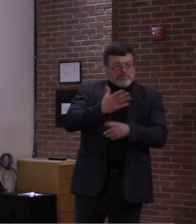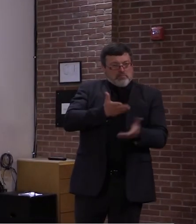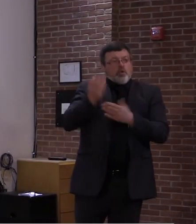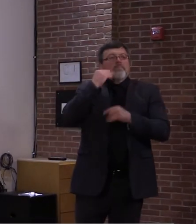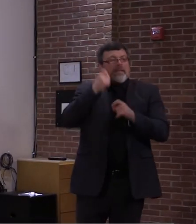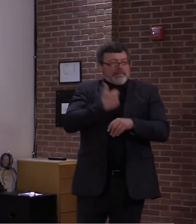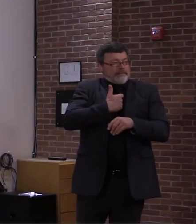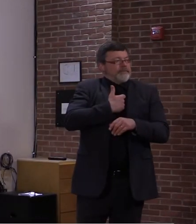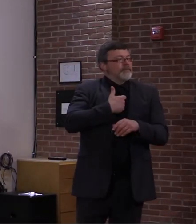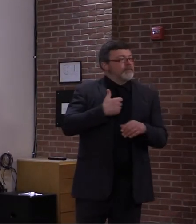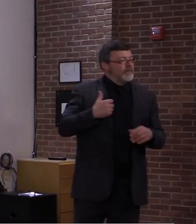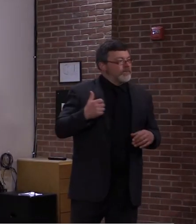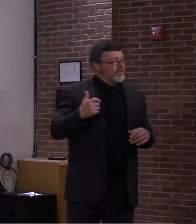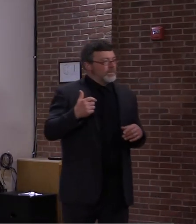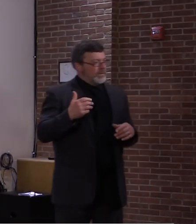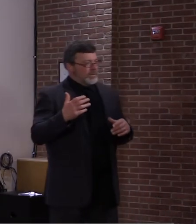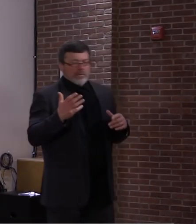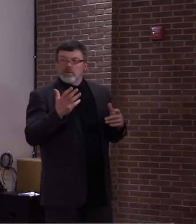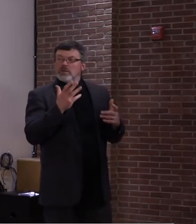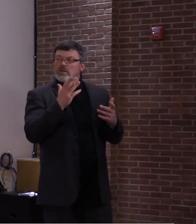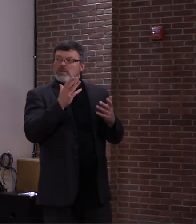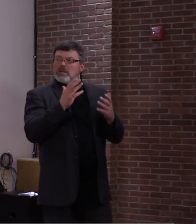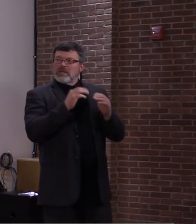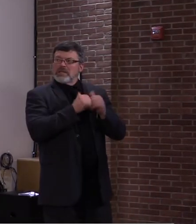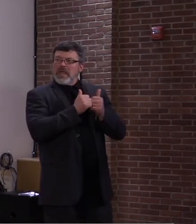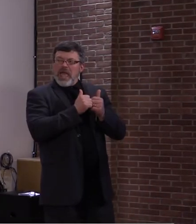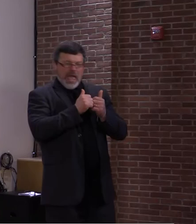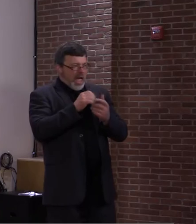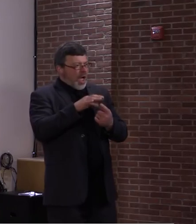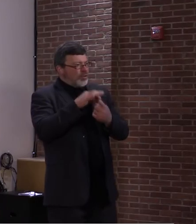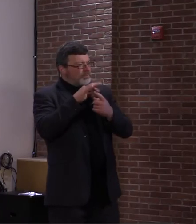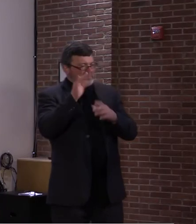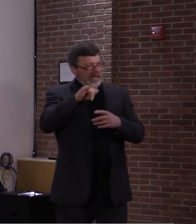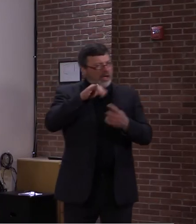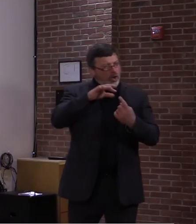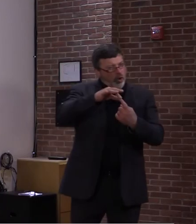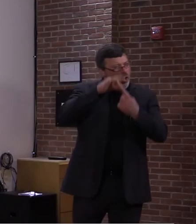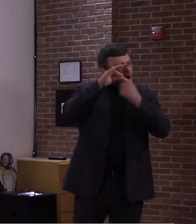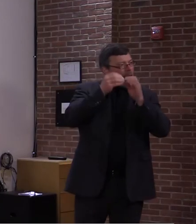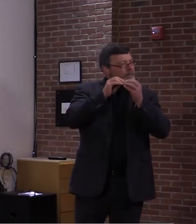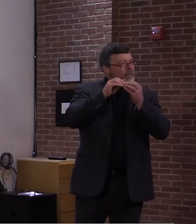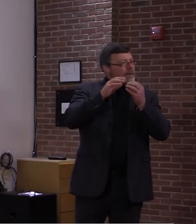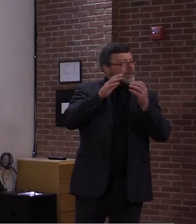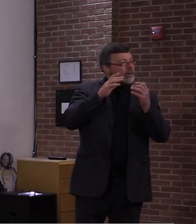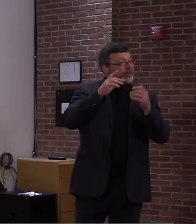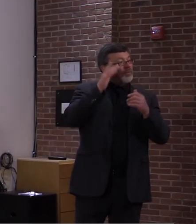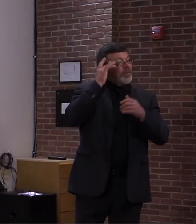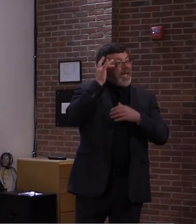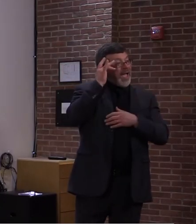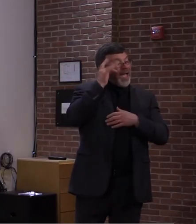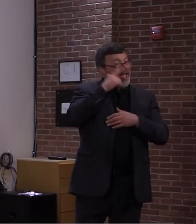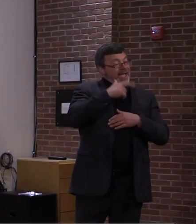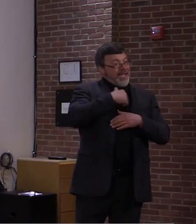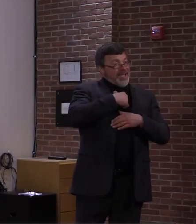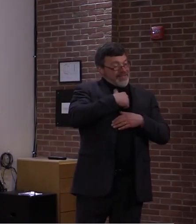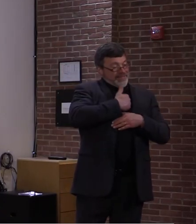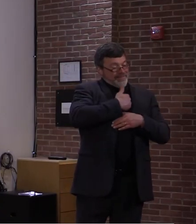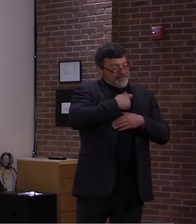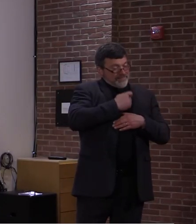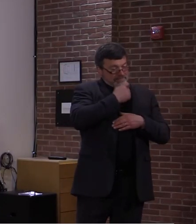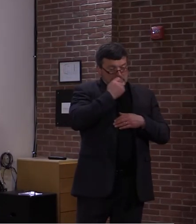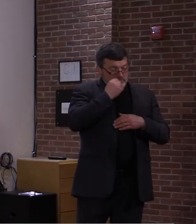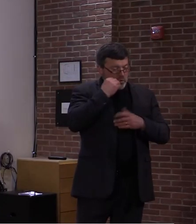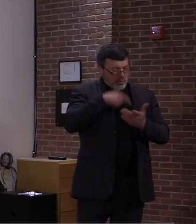or is there a chance that a good chunk of those end up getting confirmatory tests and show up in the daily case count? Yeah,